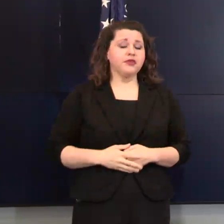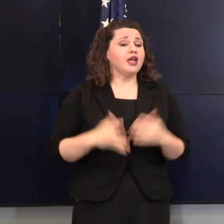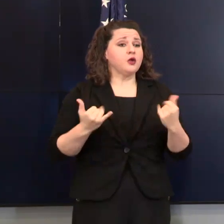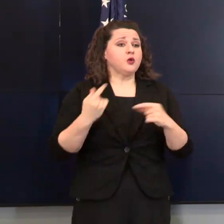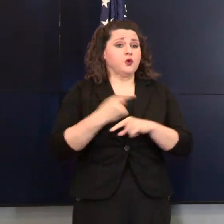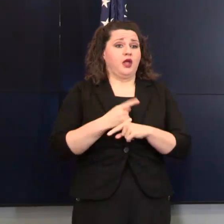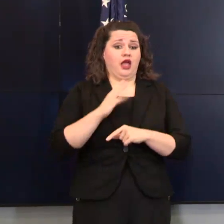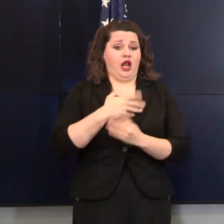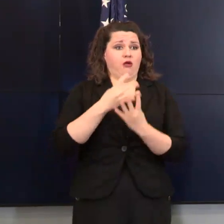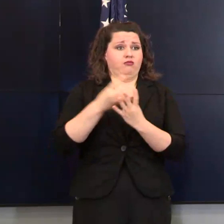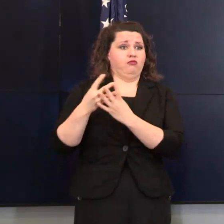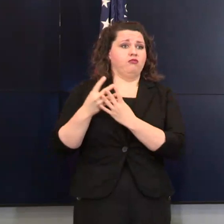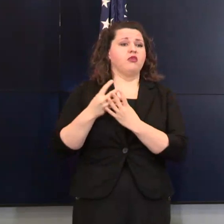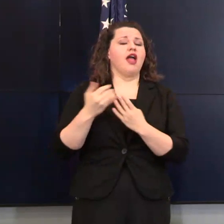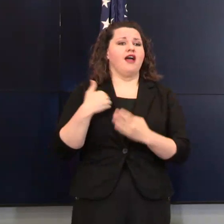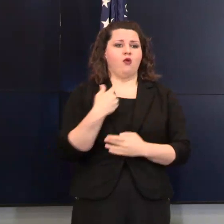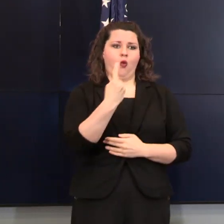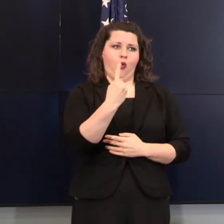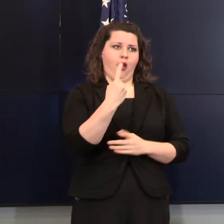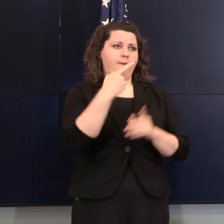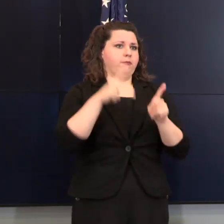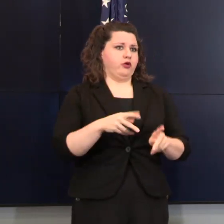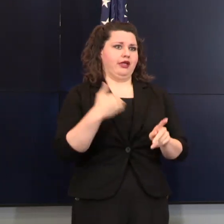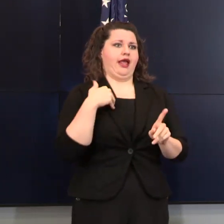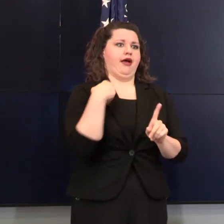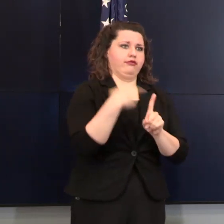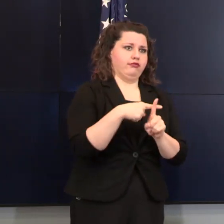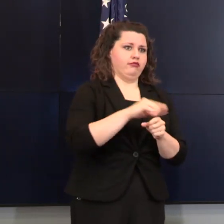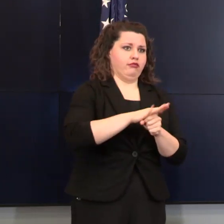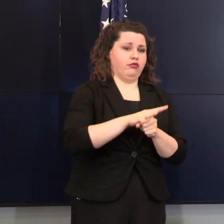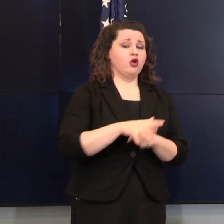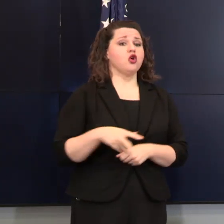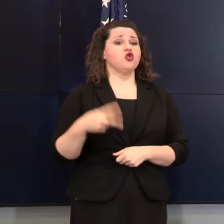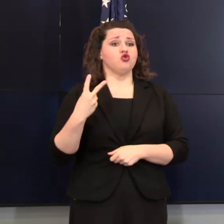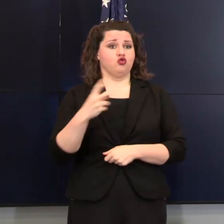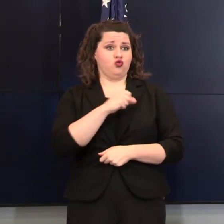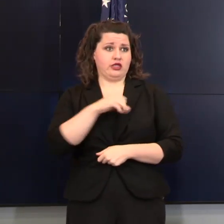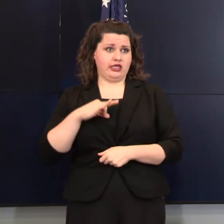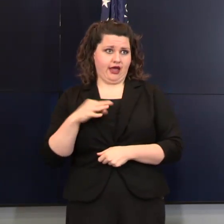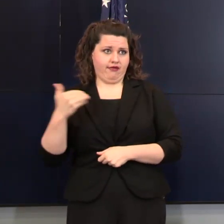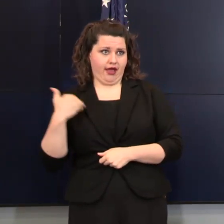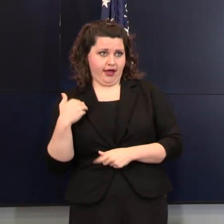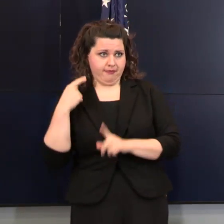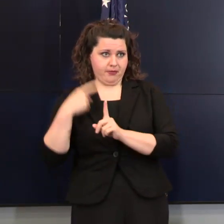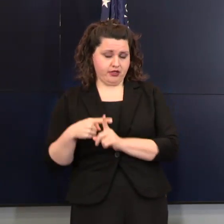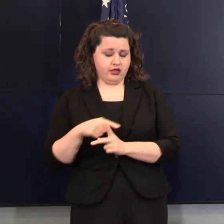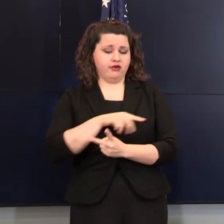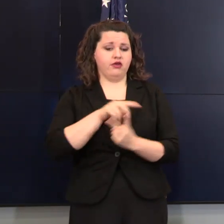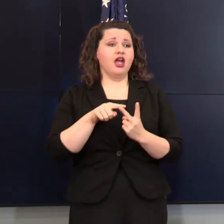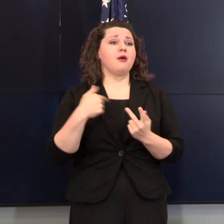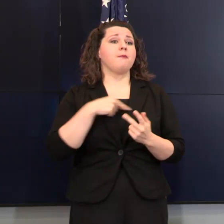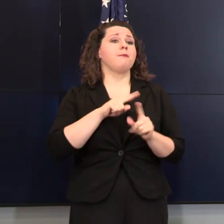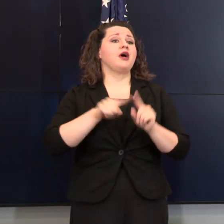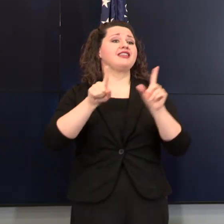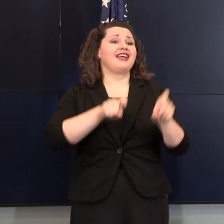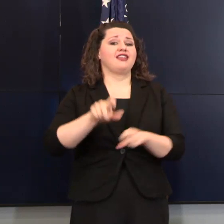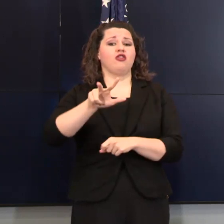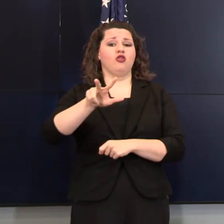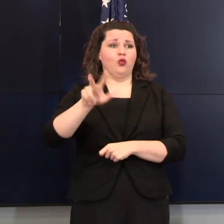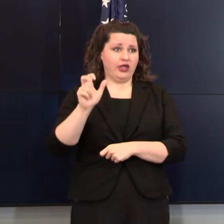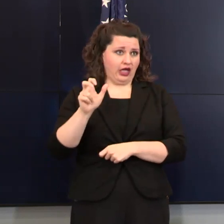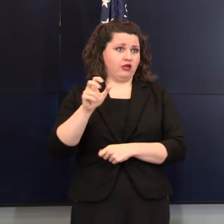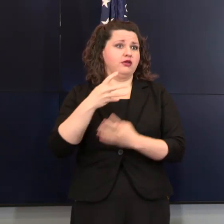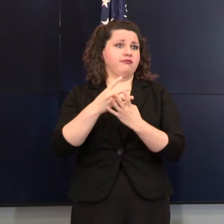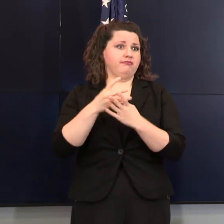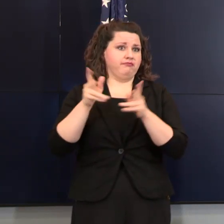to COVID-19 starting today for both staff and the public. Both numbers will be on our website.